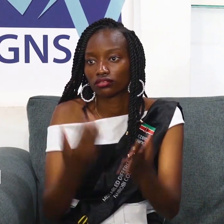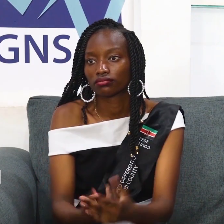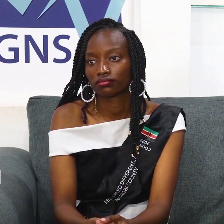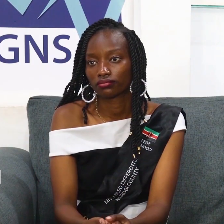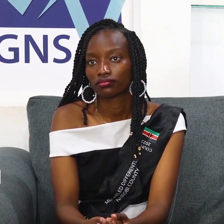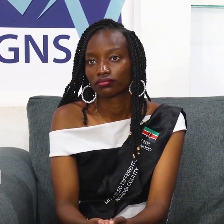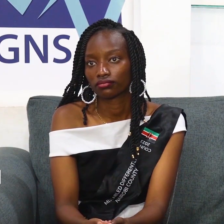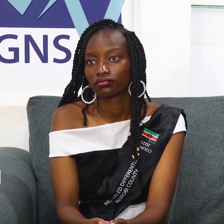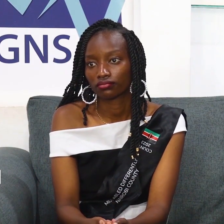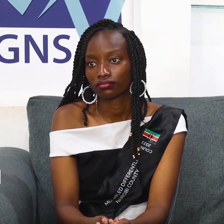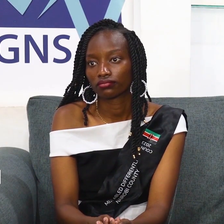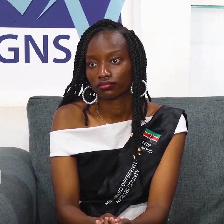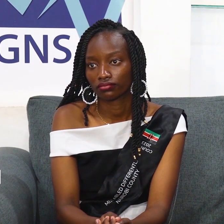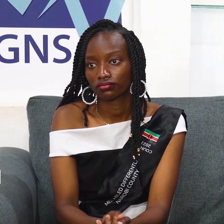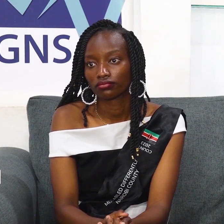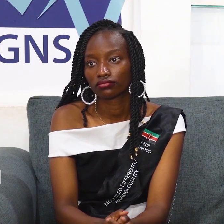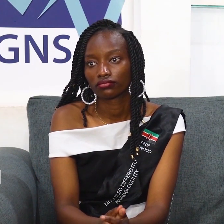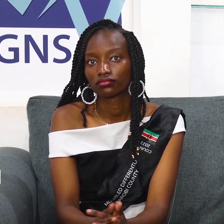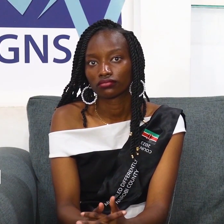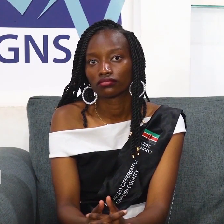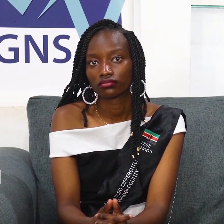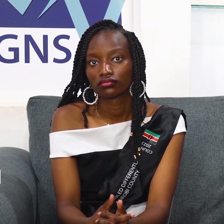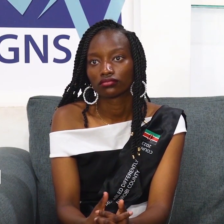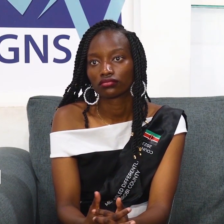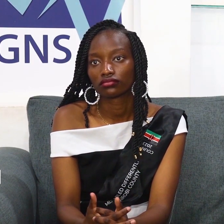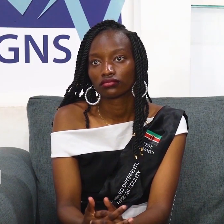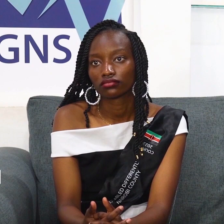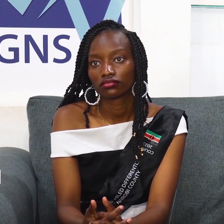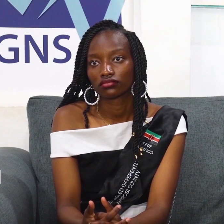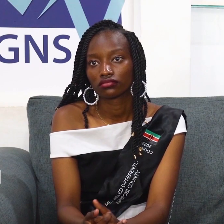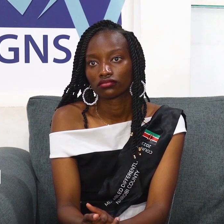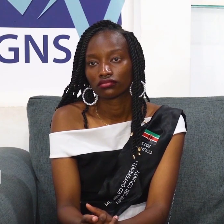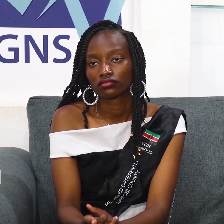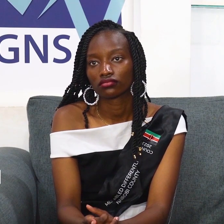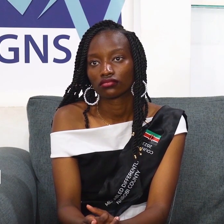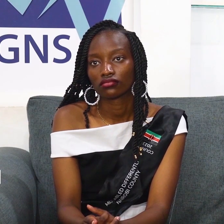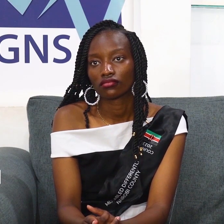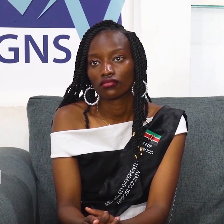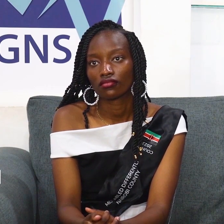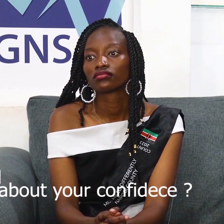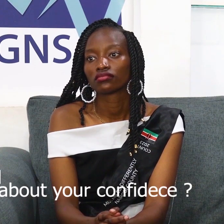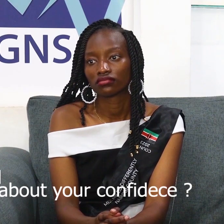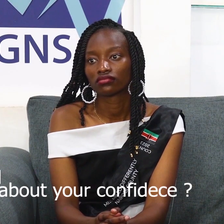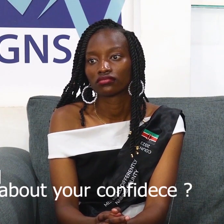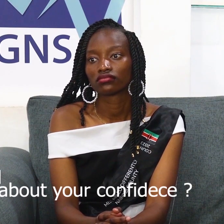it actually creates sight, many people seeing it in terms of it being seen to the world.